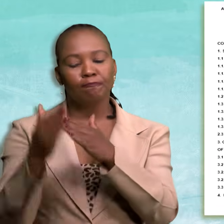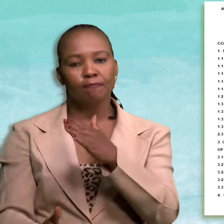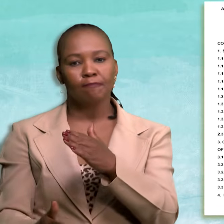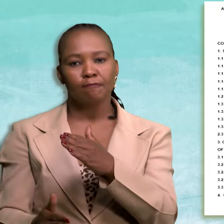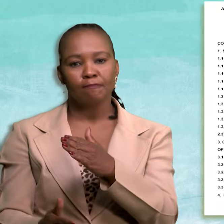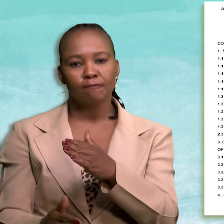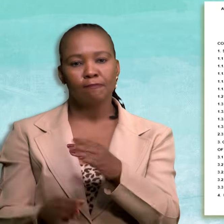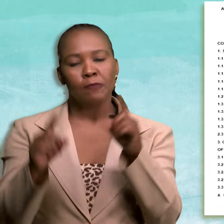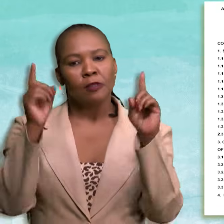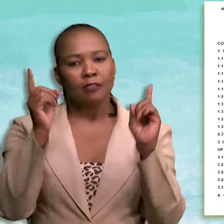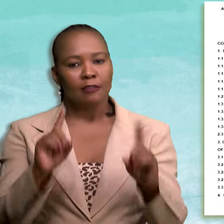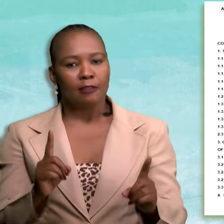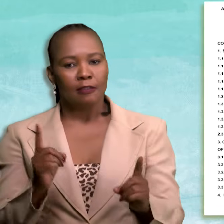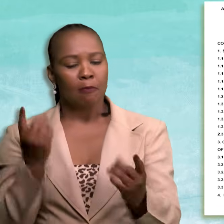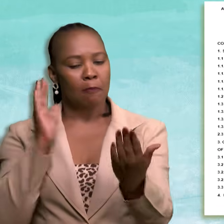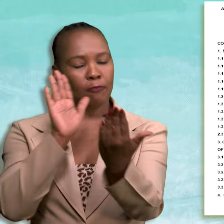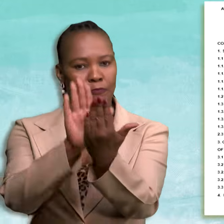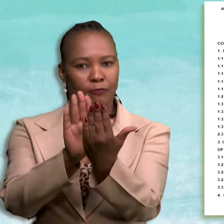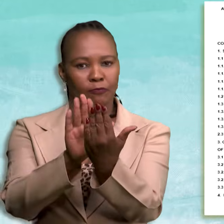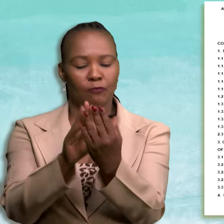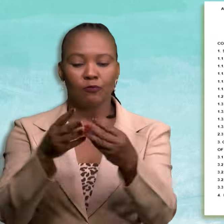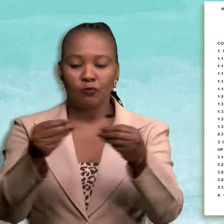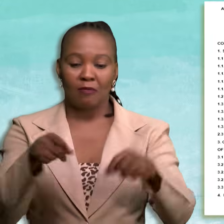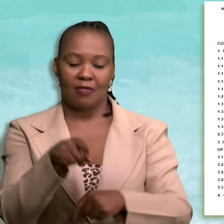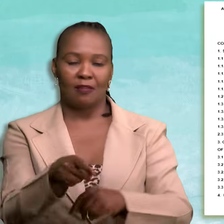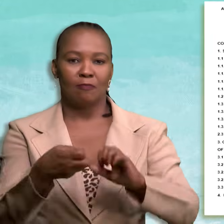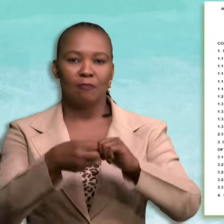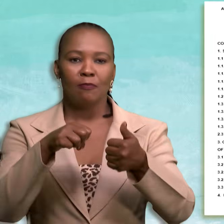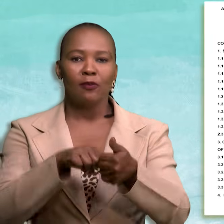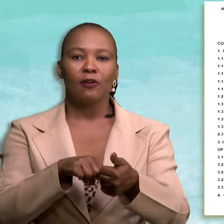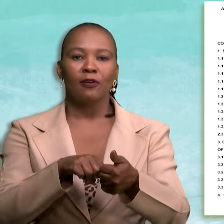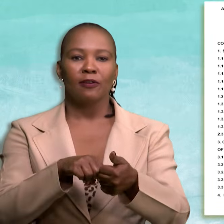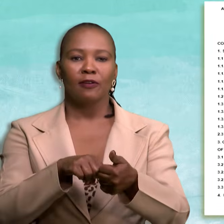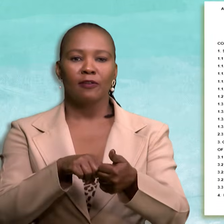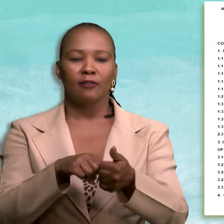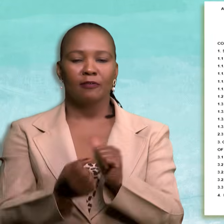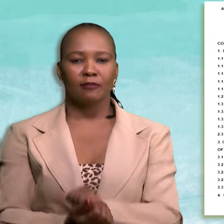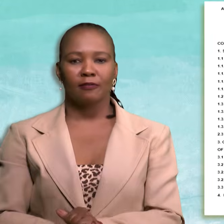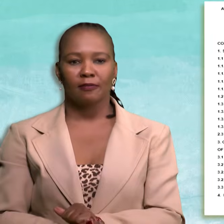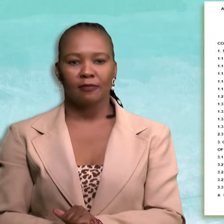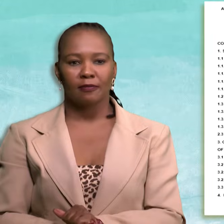relevant conclusions and a methodological approach to solving the problem,